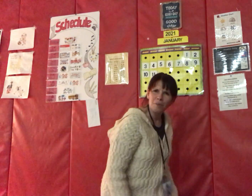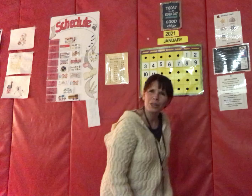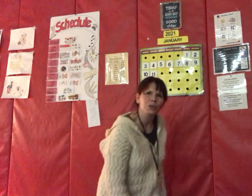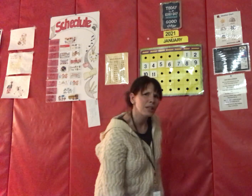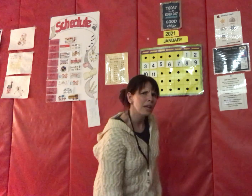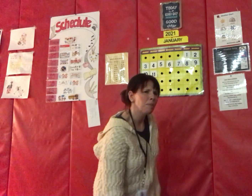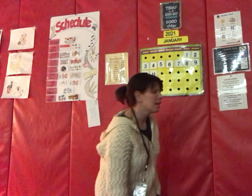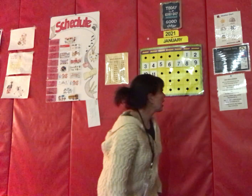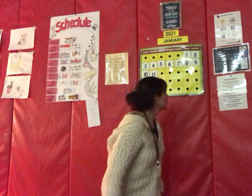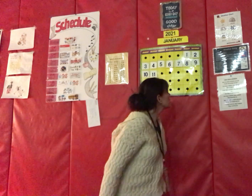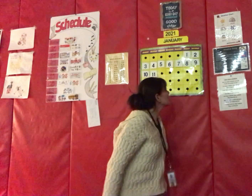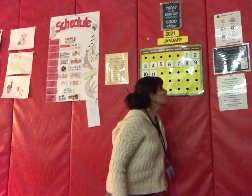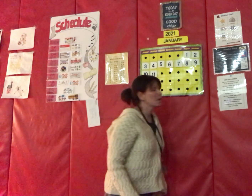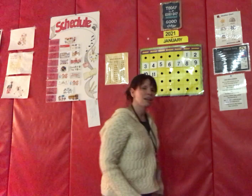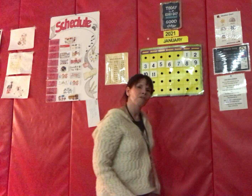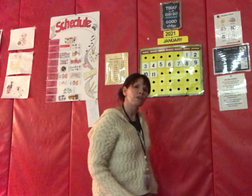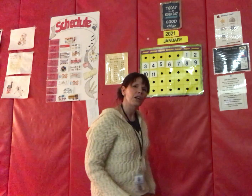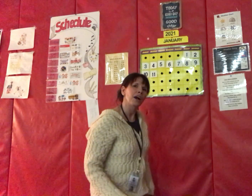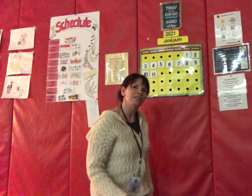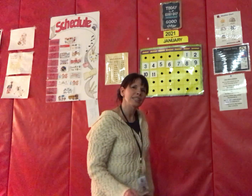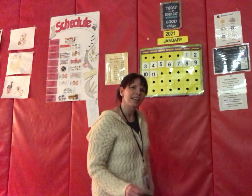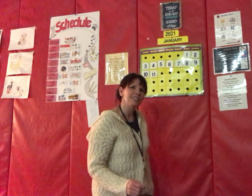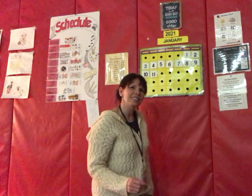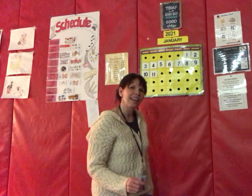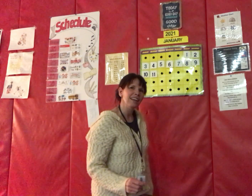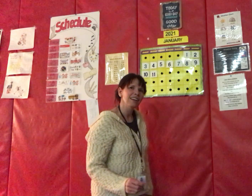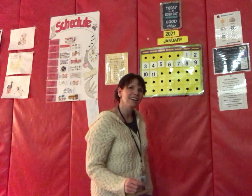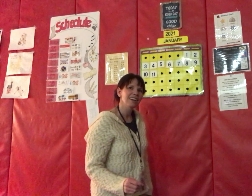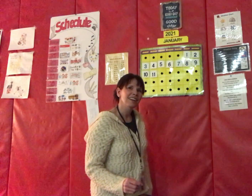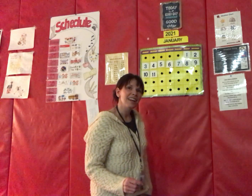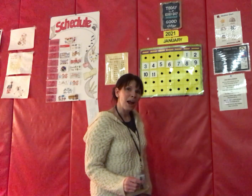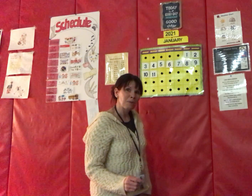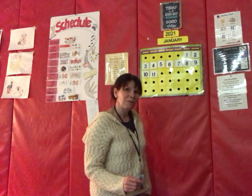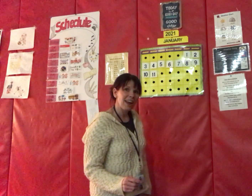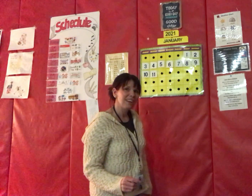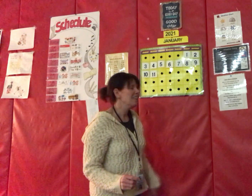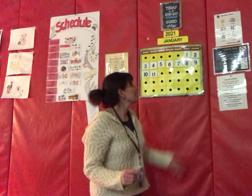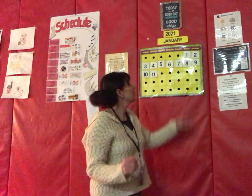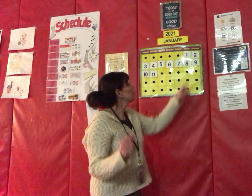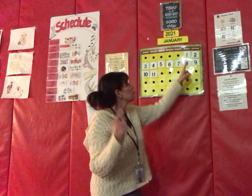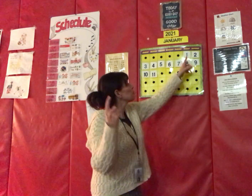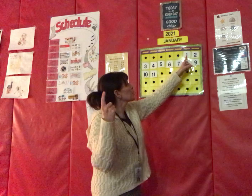me do a little bit of counting so we can figure out today's date? Are we ready?